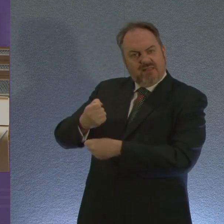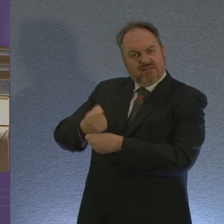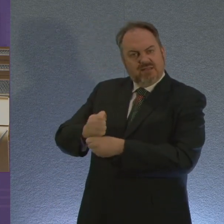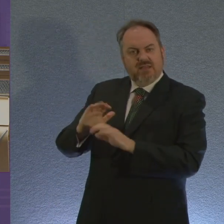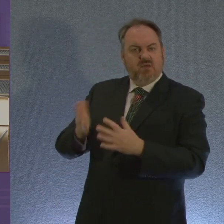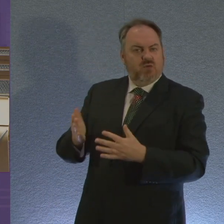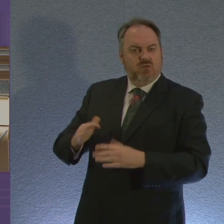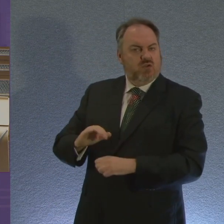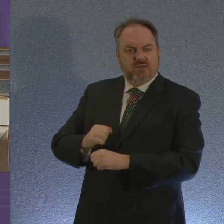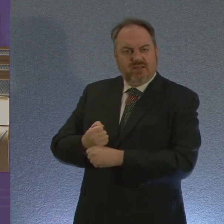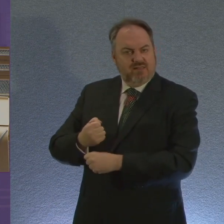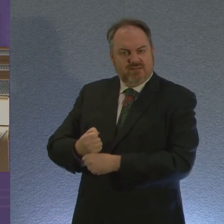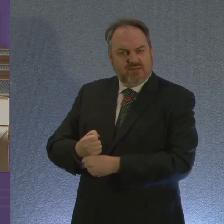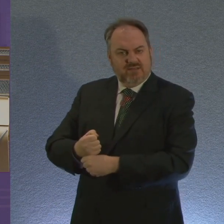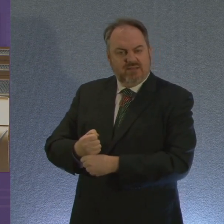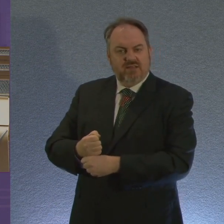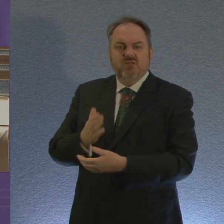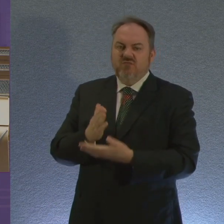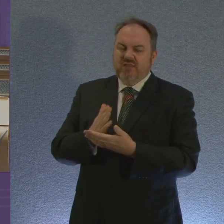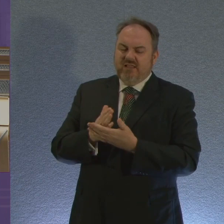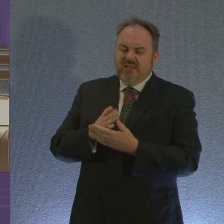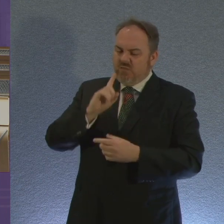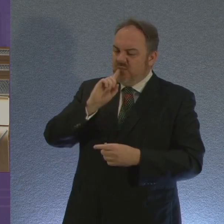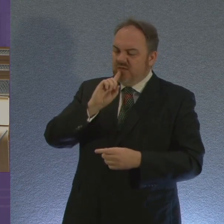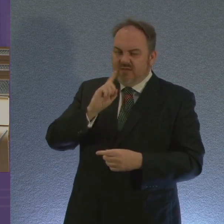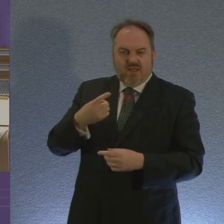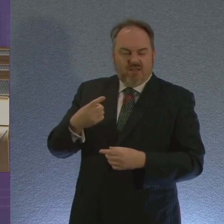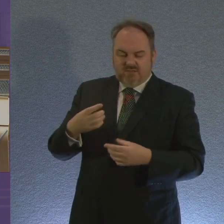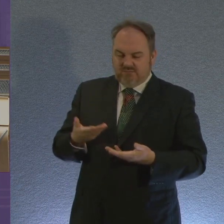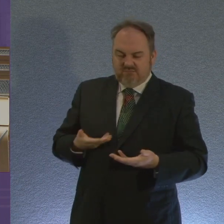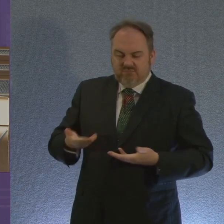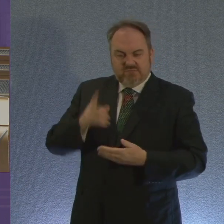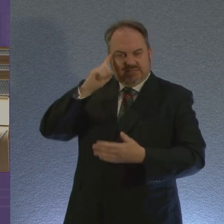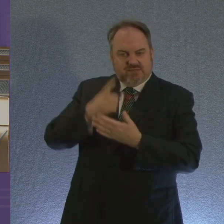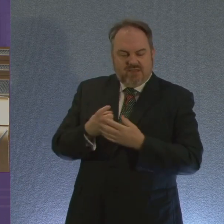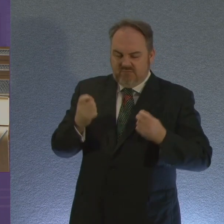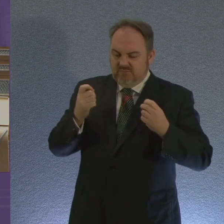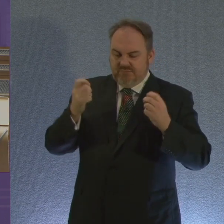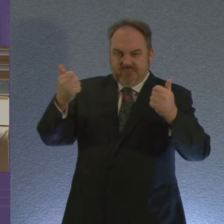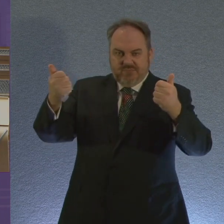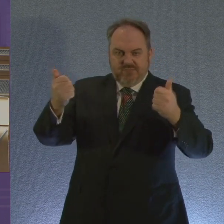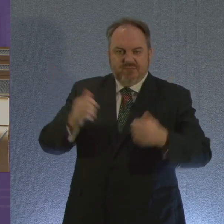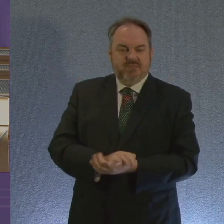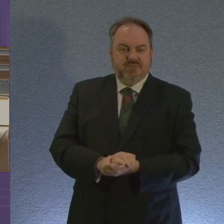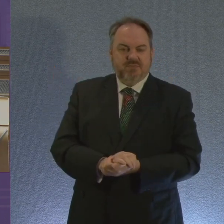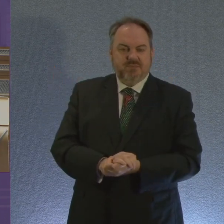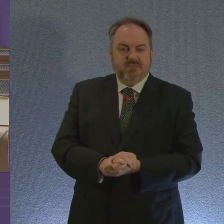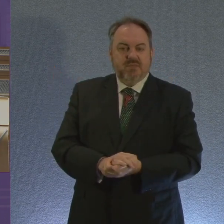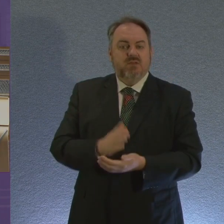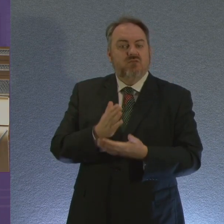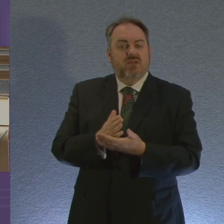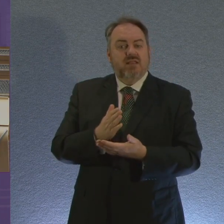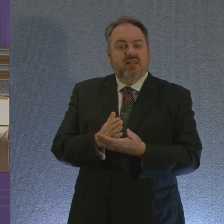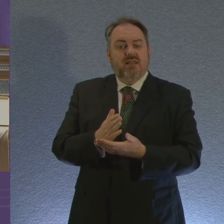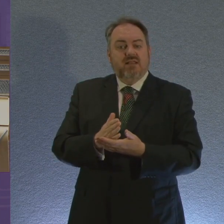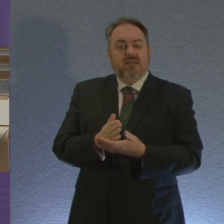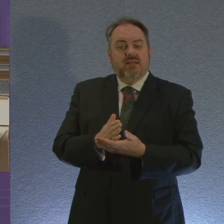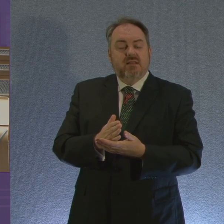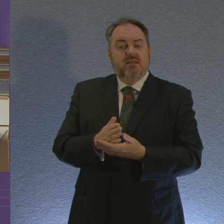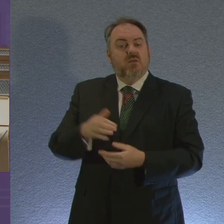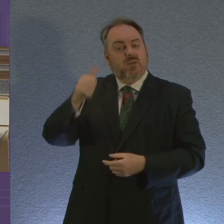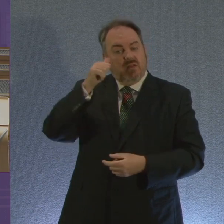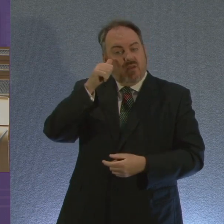need to take a bit more time to look at, and I support the idea of a consultation on that. There are dangers in proceeding with juries,